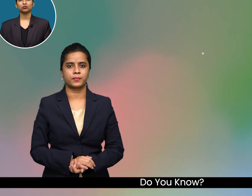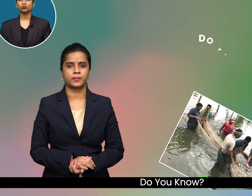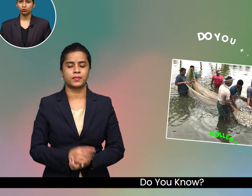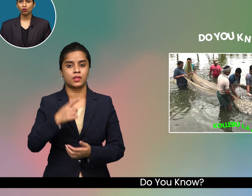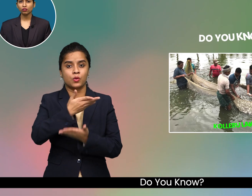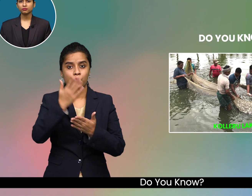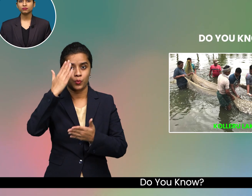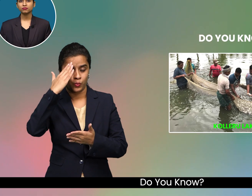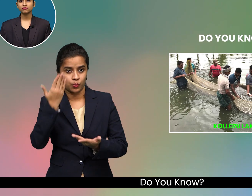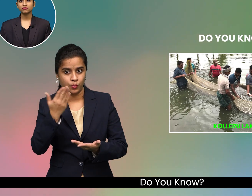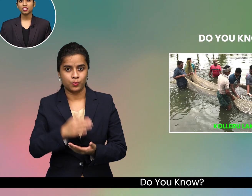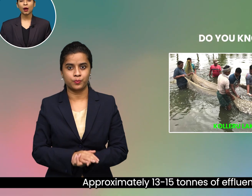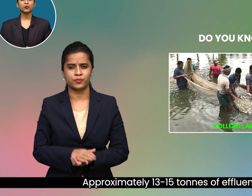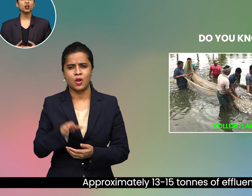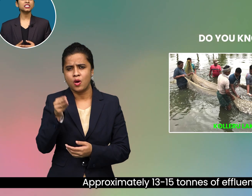Do you know?